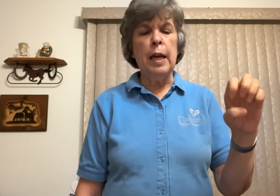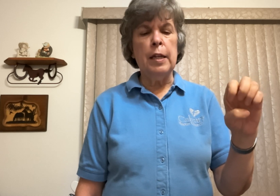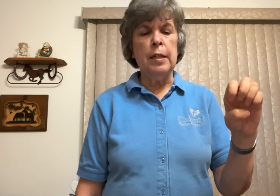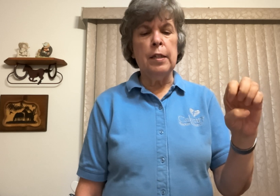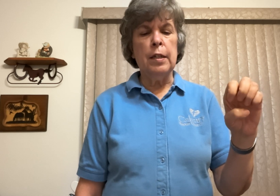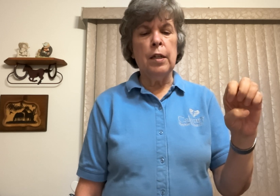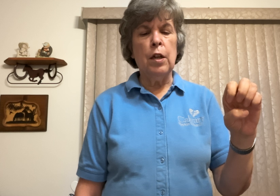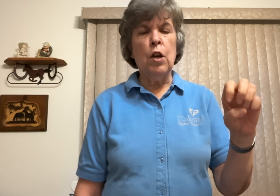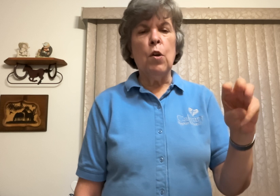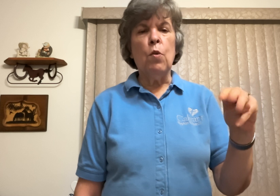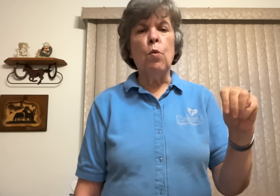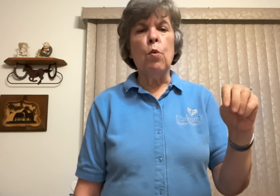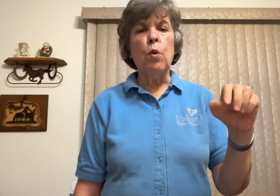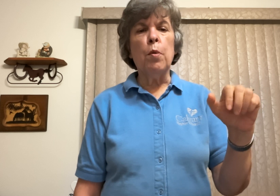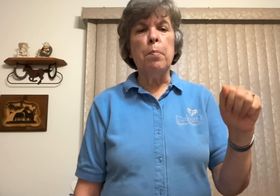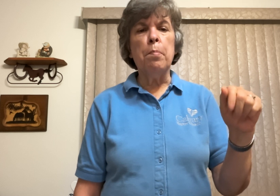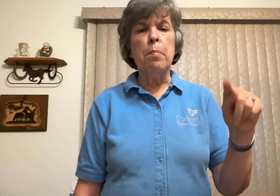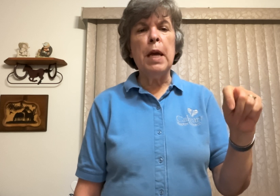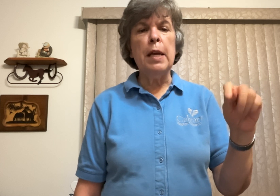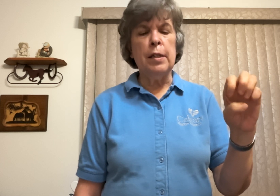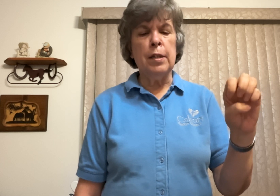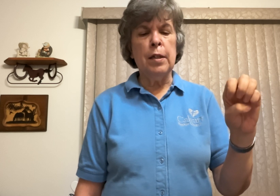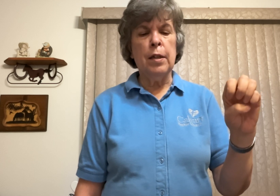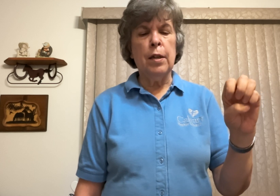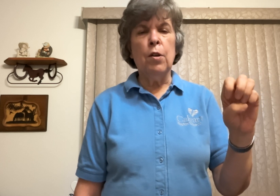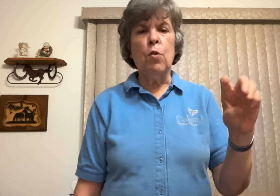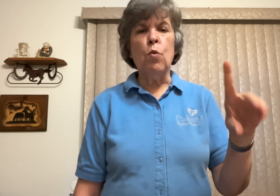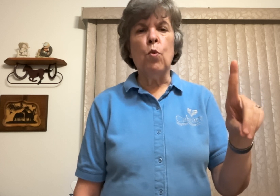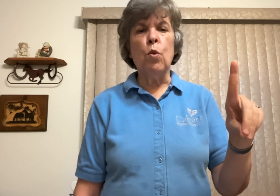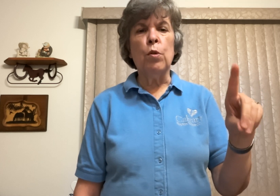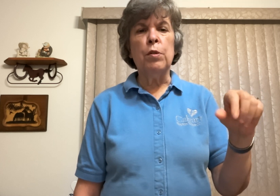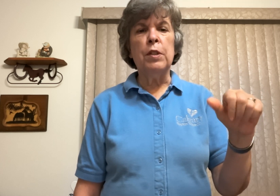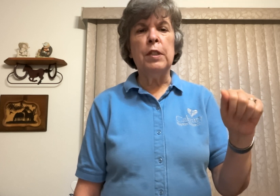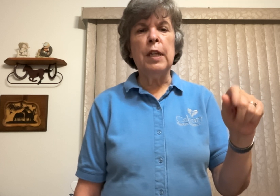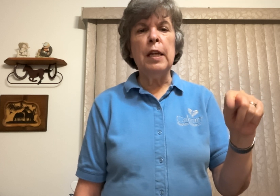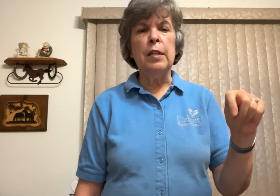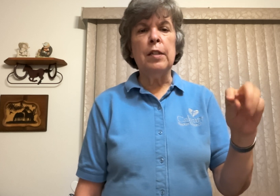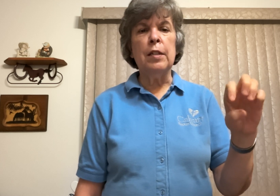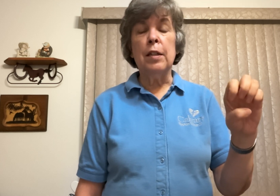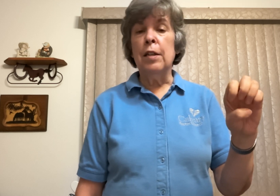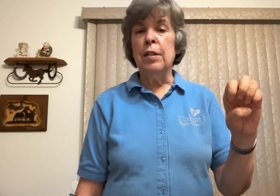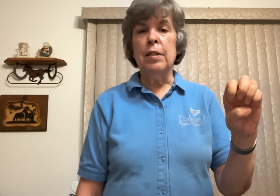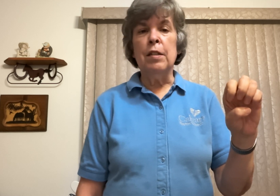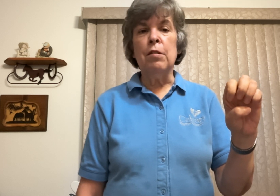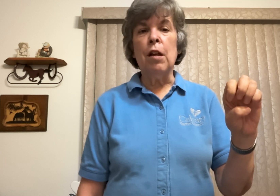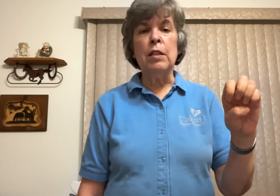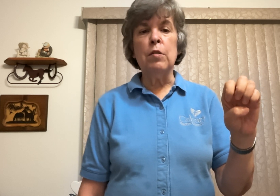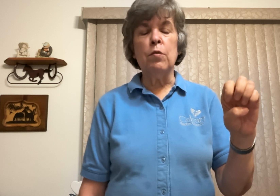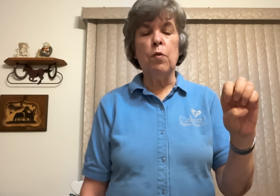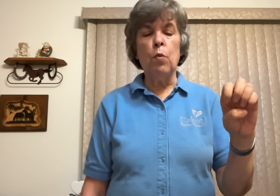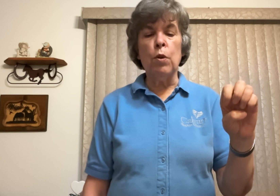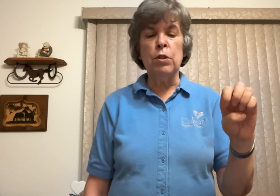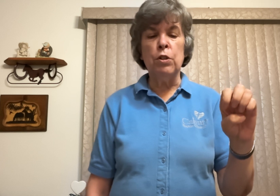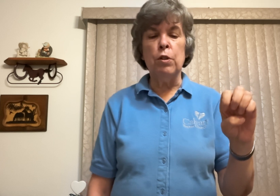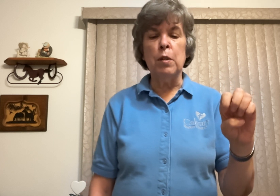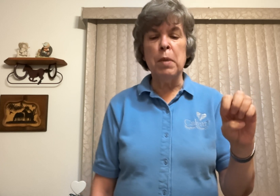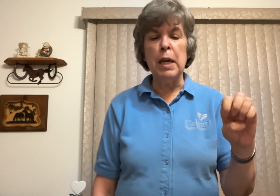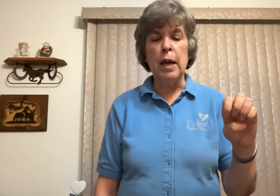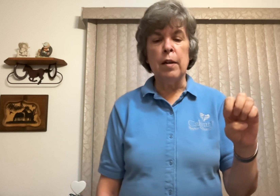gate, or mate, or date. See, there's lots of words that you can make out of